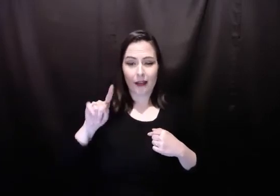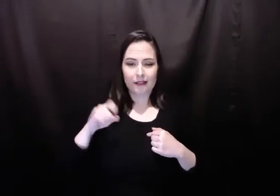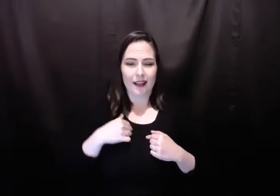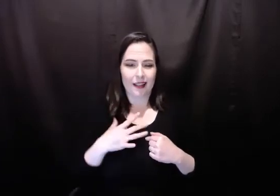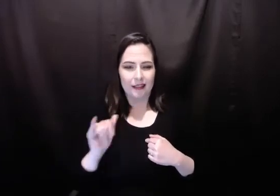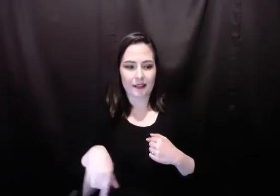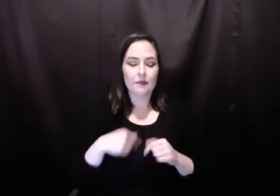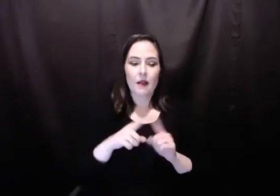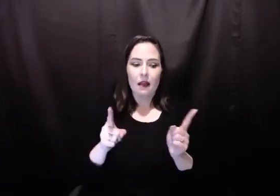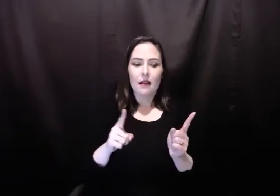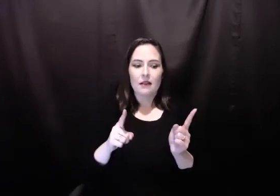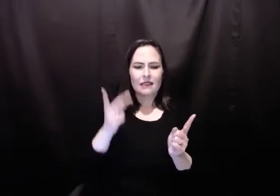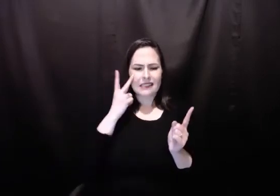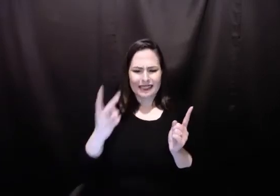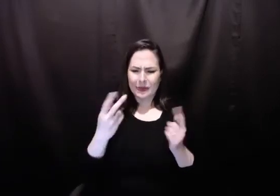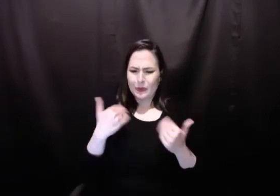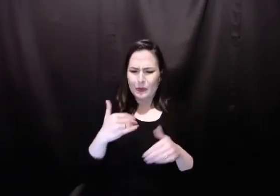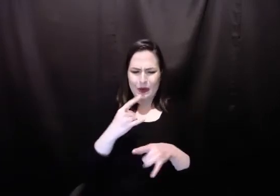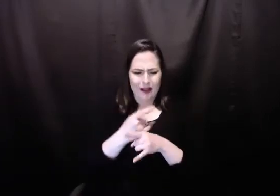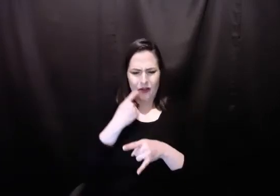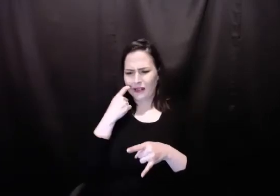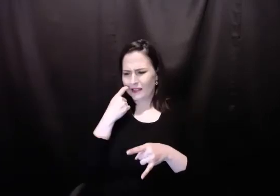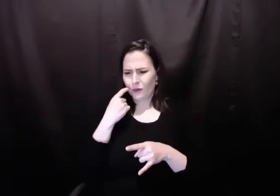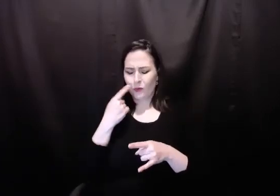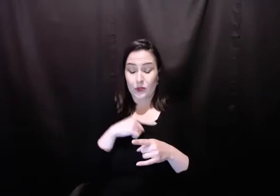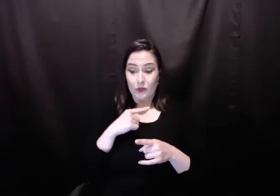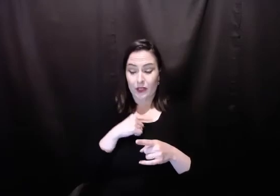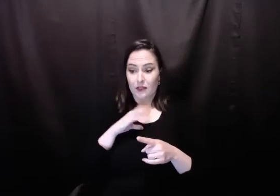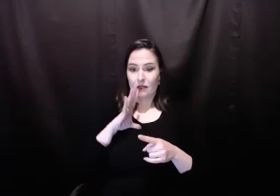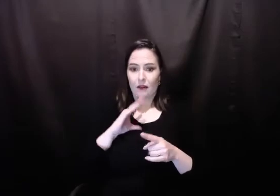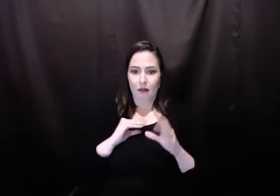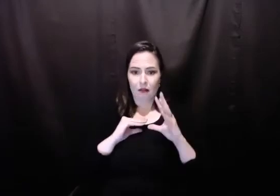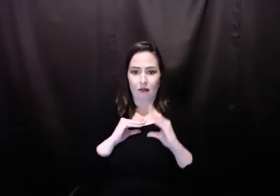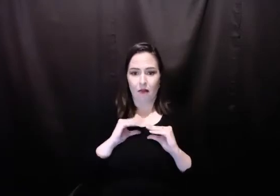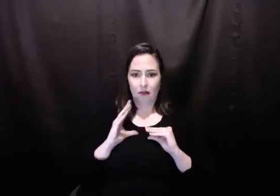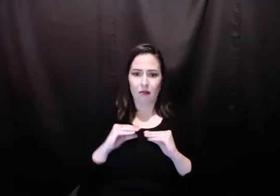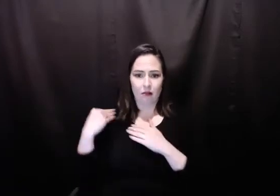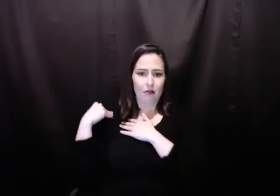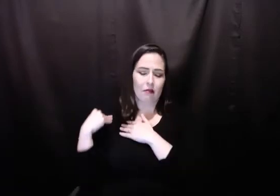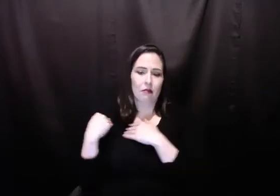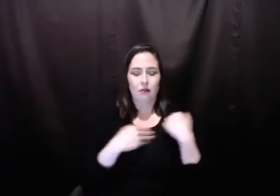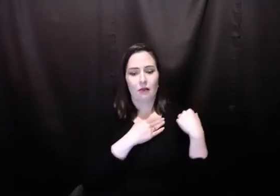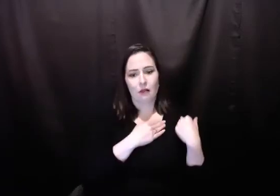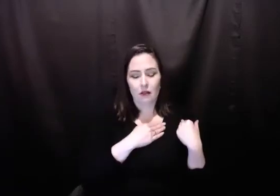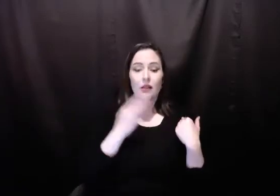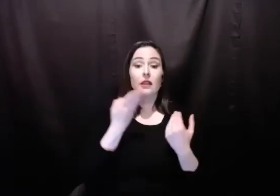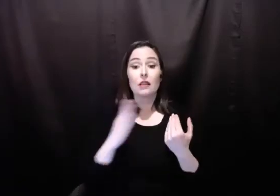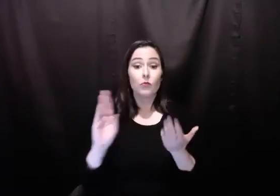Progress, page 11, it talks about chaos, uncertainty, and confusion can make it difficult to see the